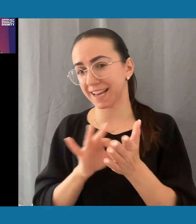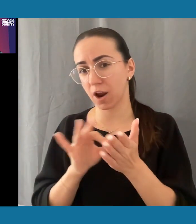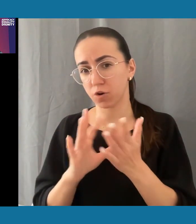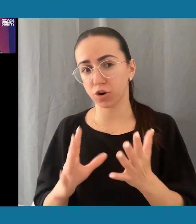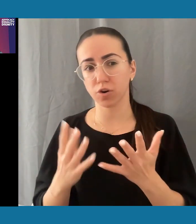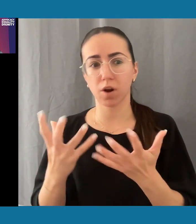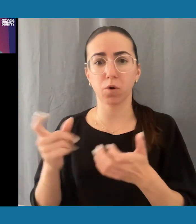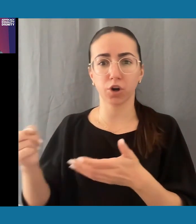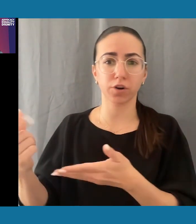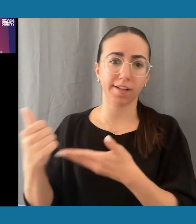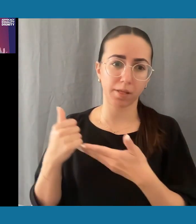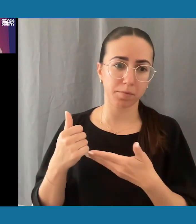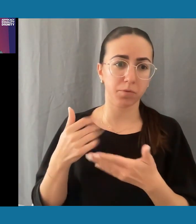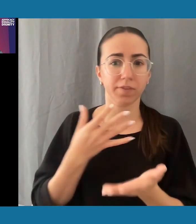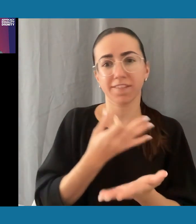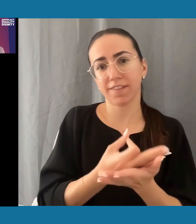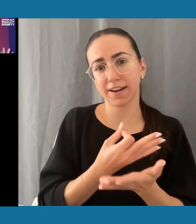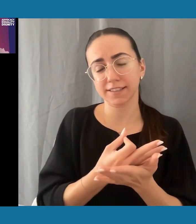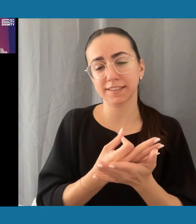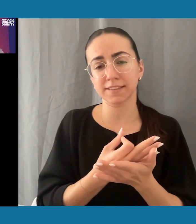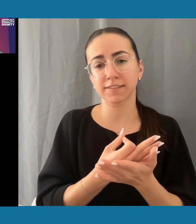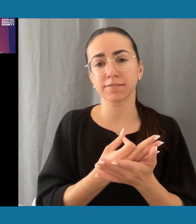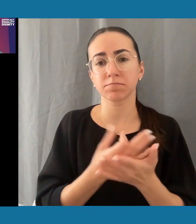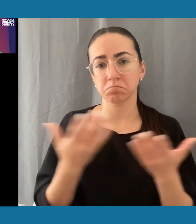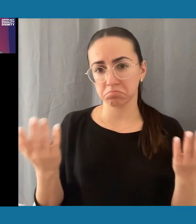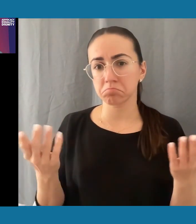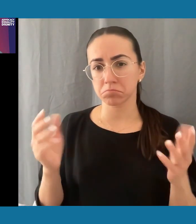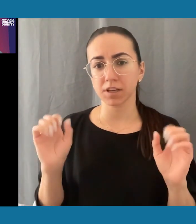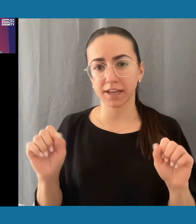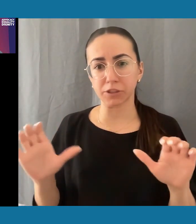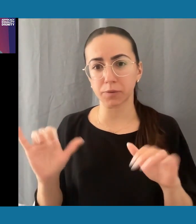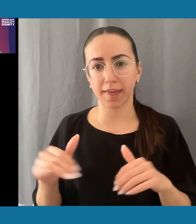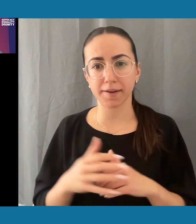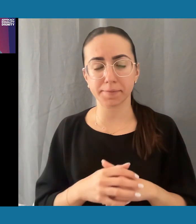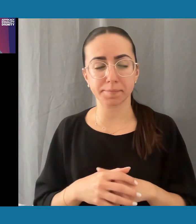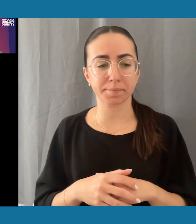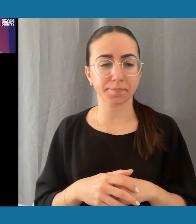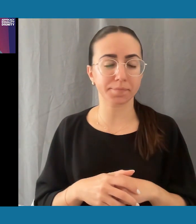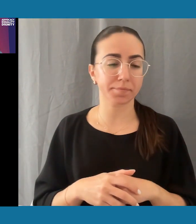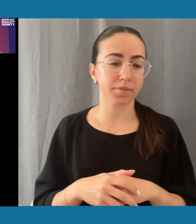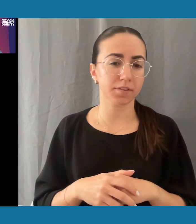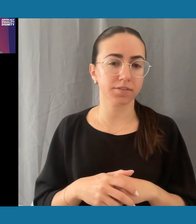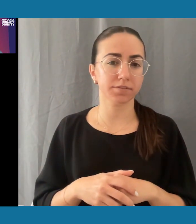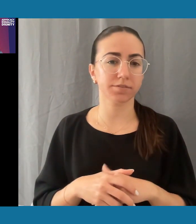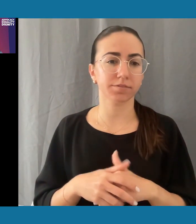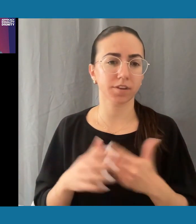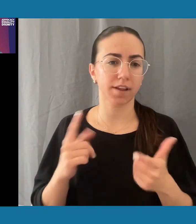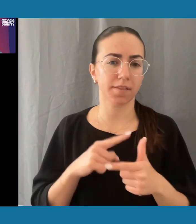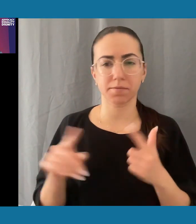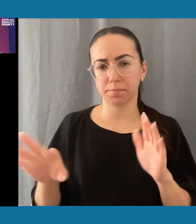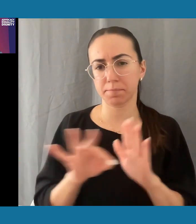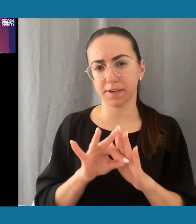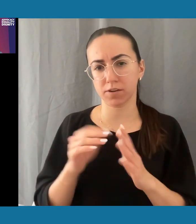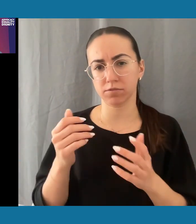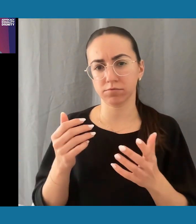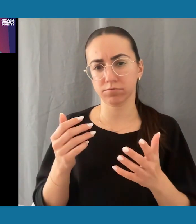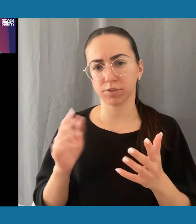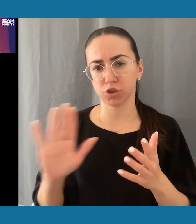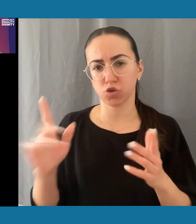and benefits. So you can pick and choose and tailor your agreement to your personal